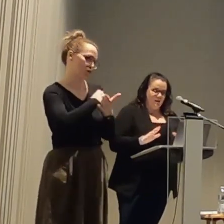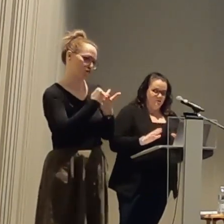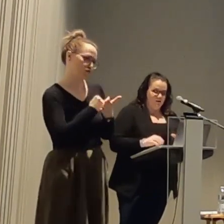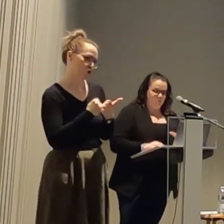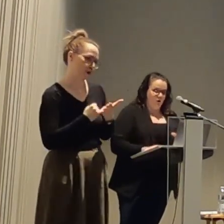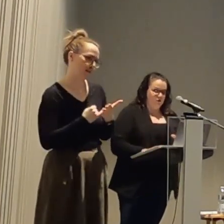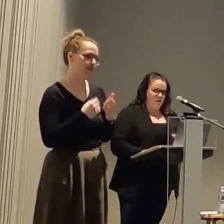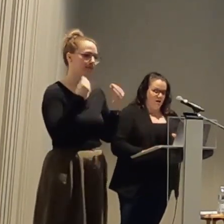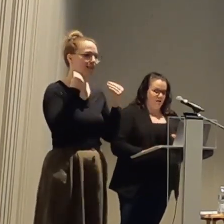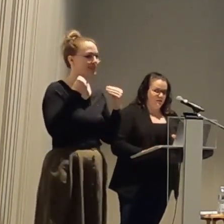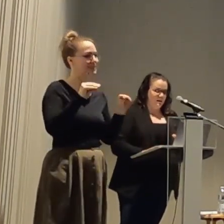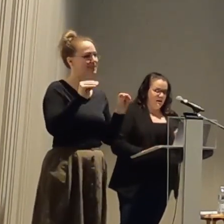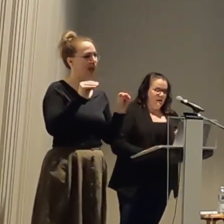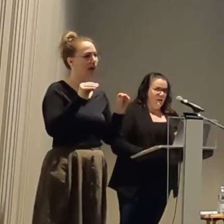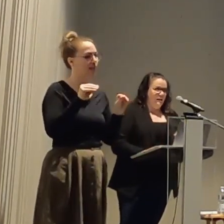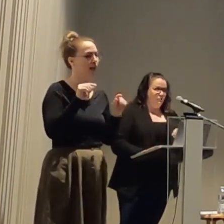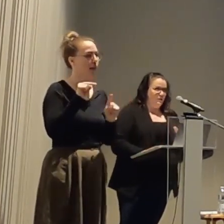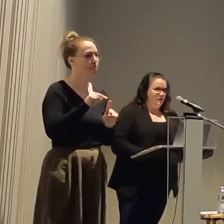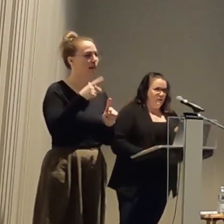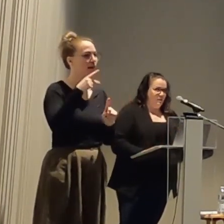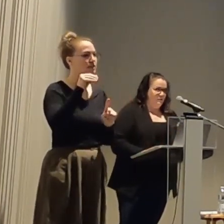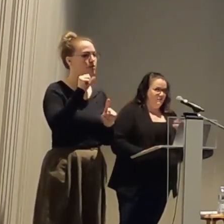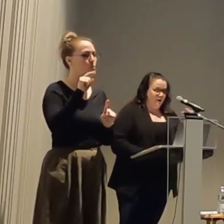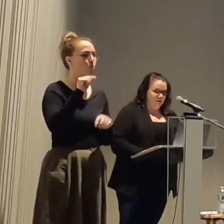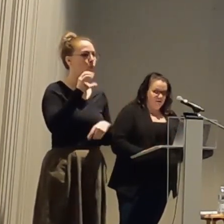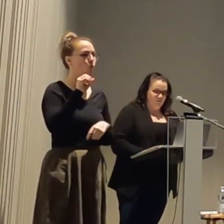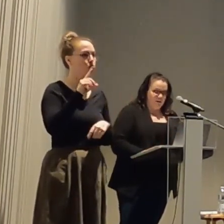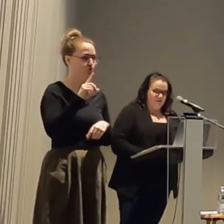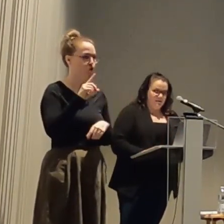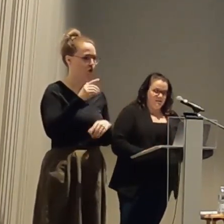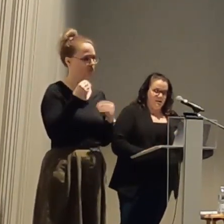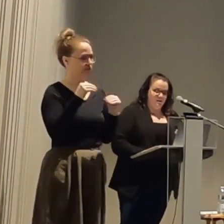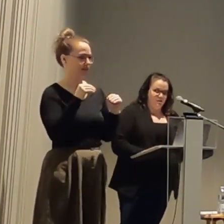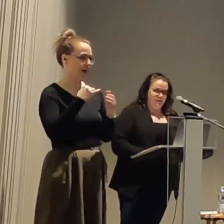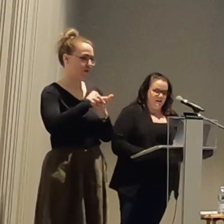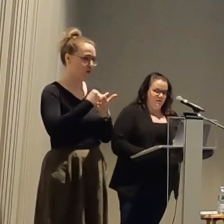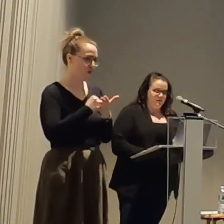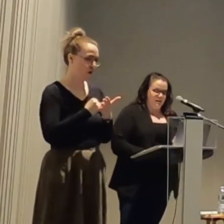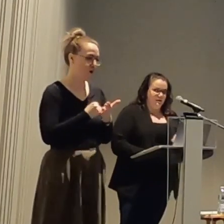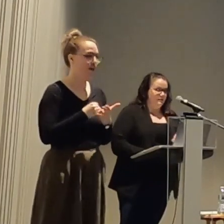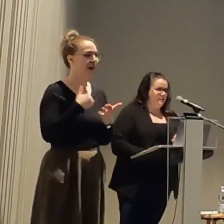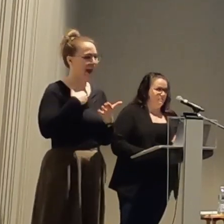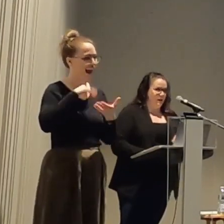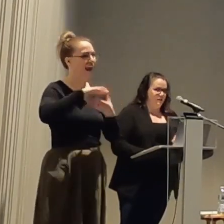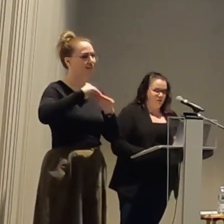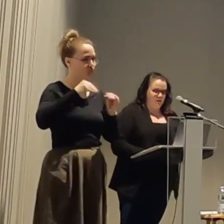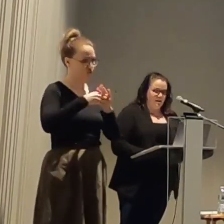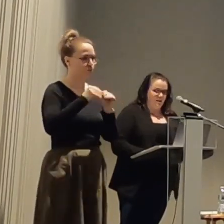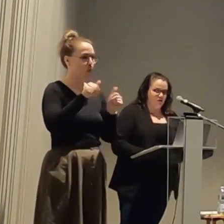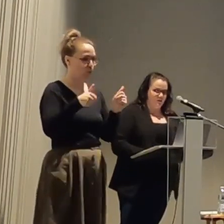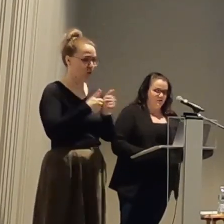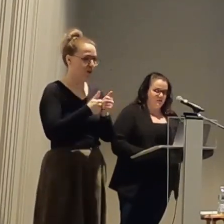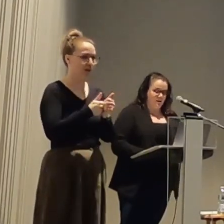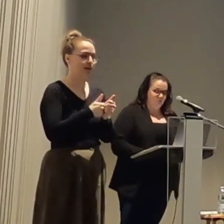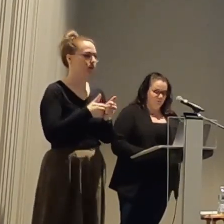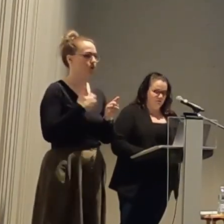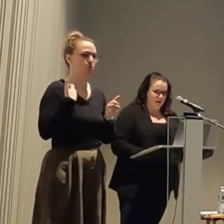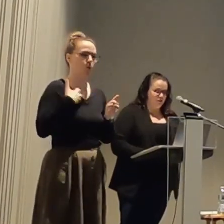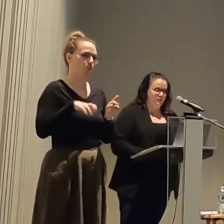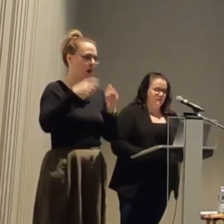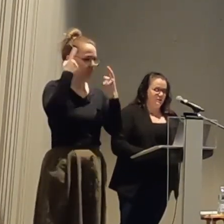and sell them as postcards. And what their narrative is that they're denouncing the Spanish